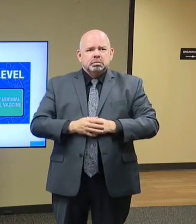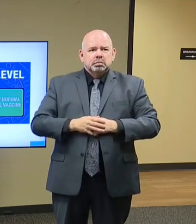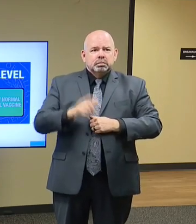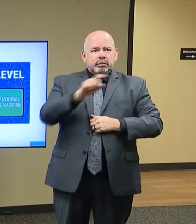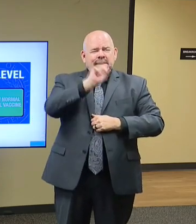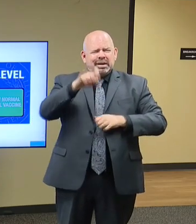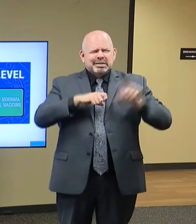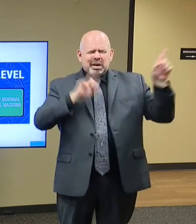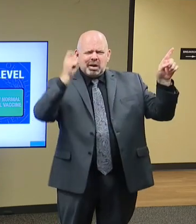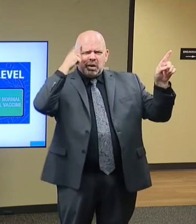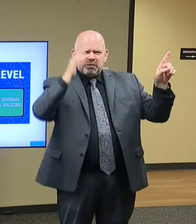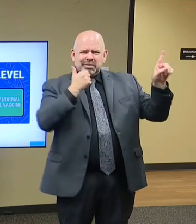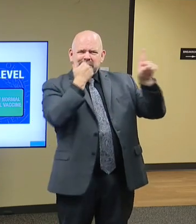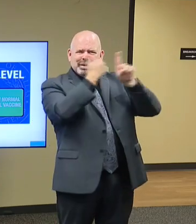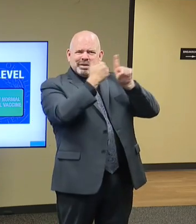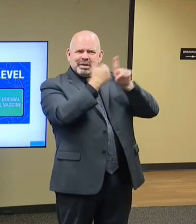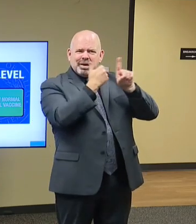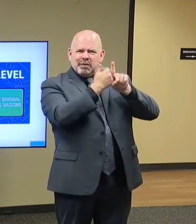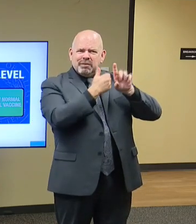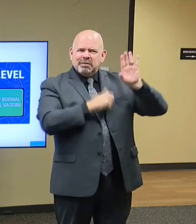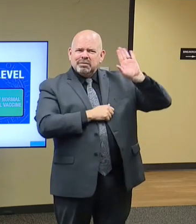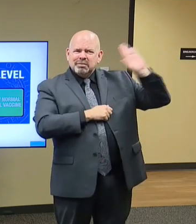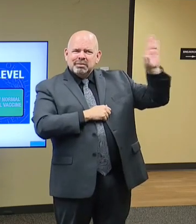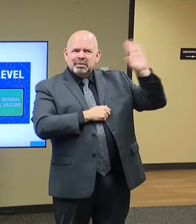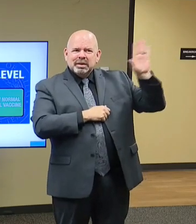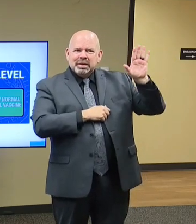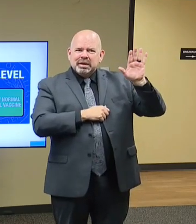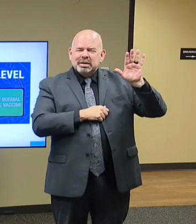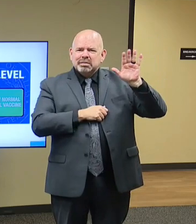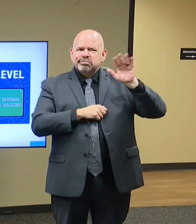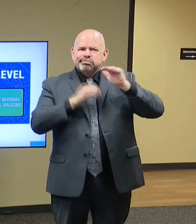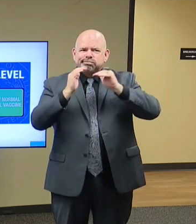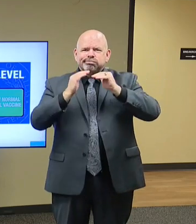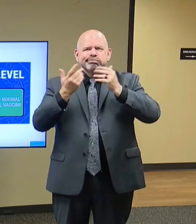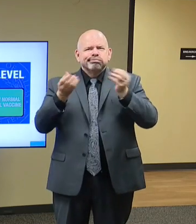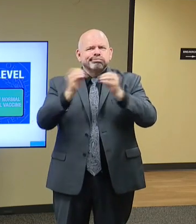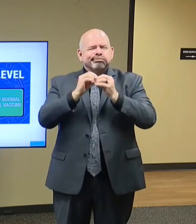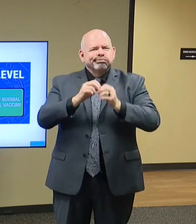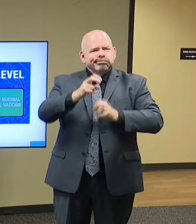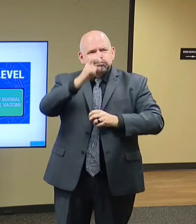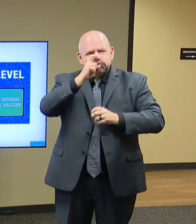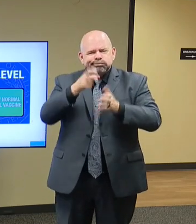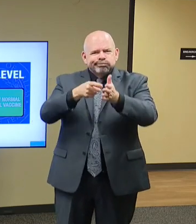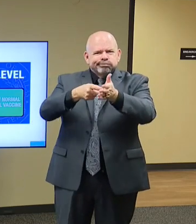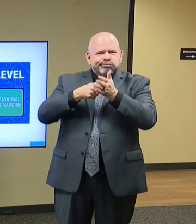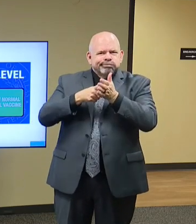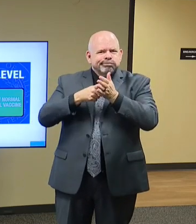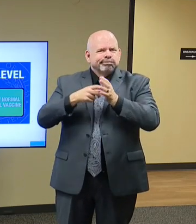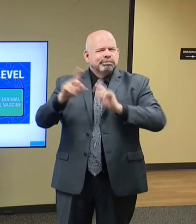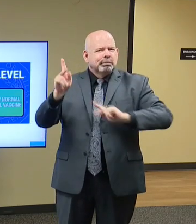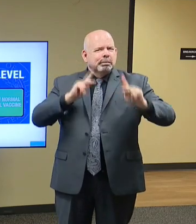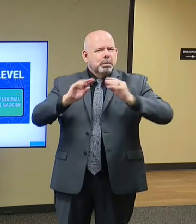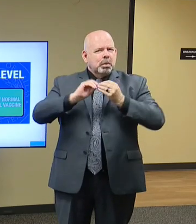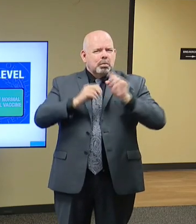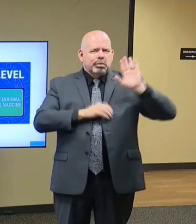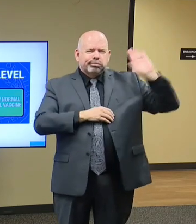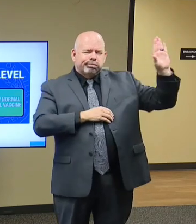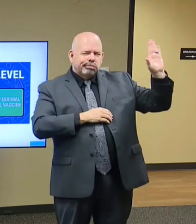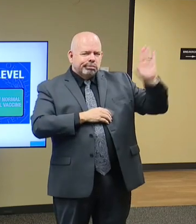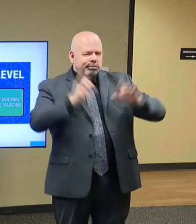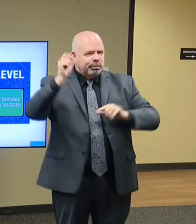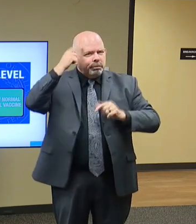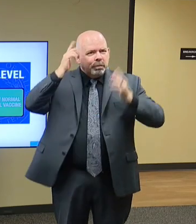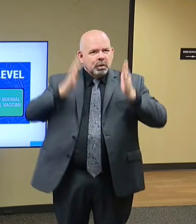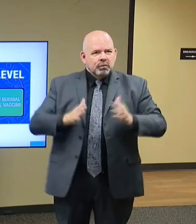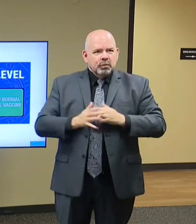but I don't know how many people are going to the movies. You may be able to find one that is not that full. Going to museums